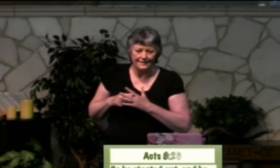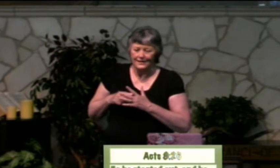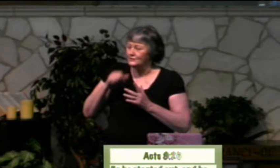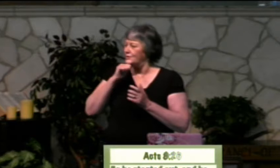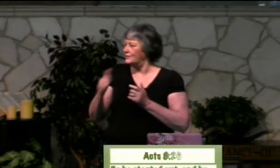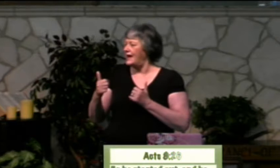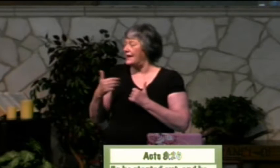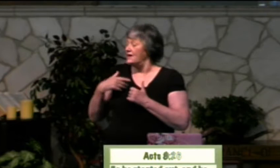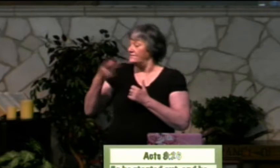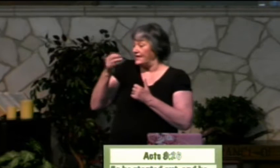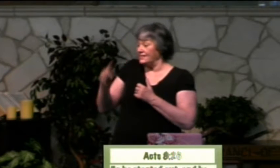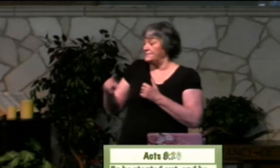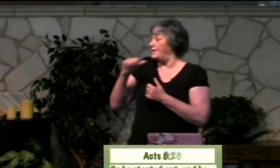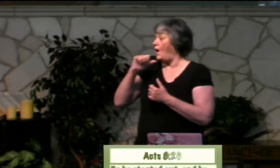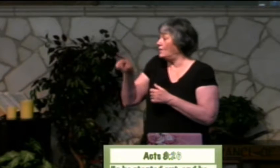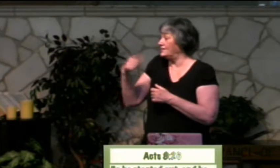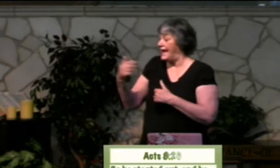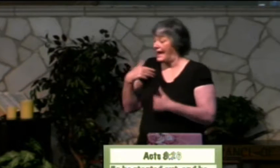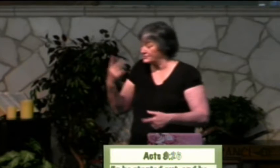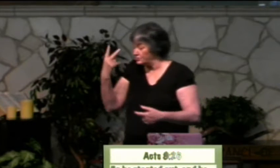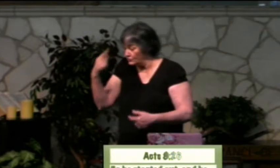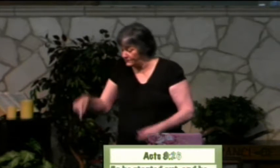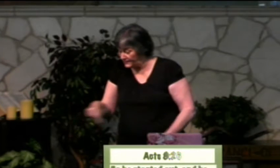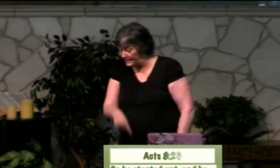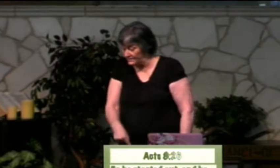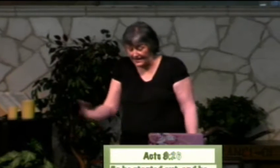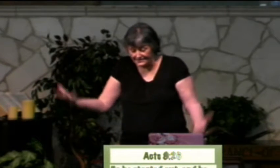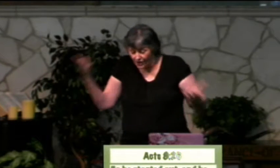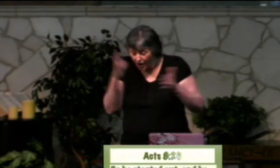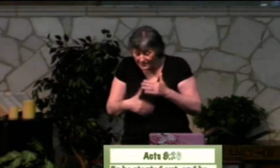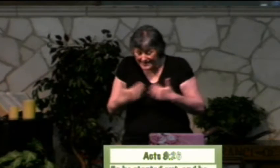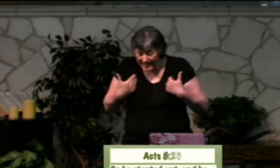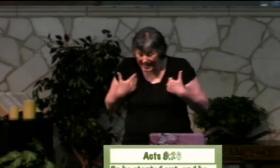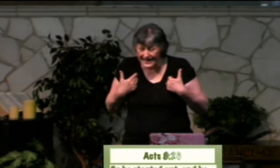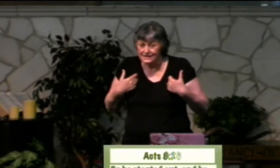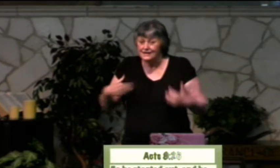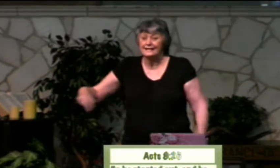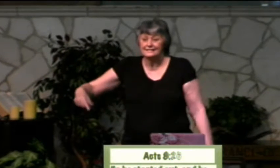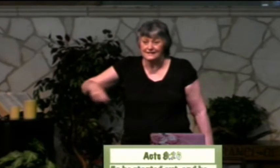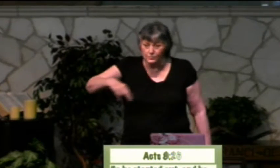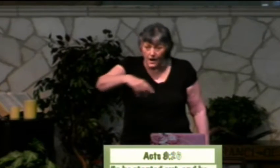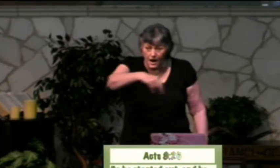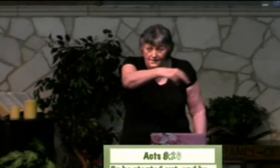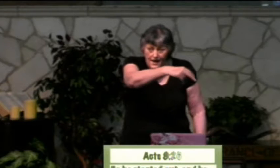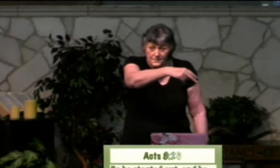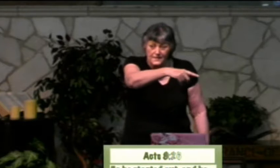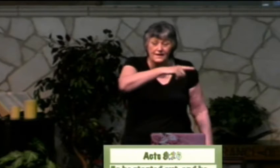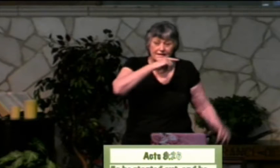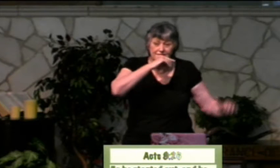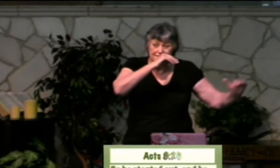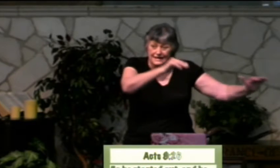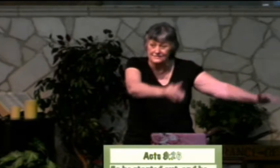You don't have, Philip only had 2 feet. That's all he had, and he said, walk out there in the desert.